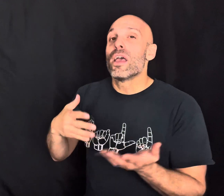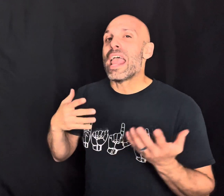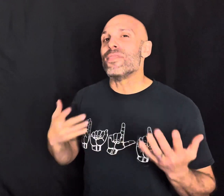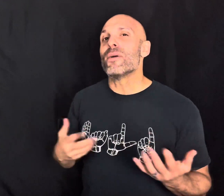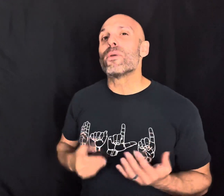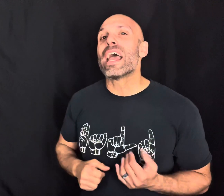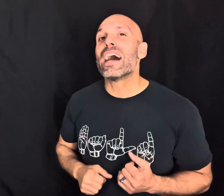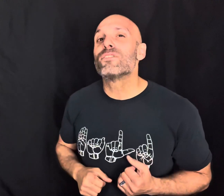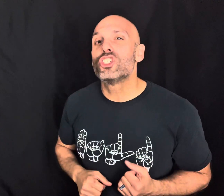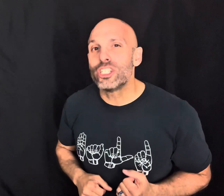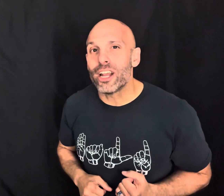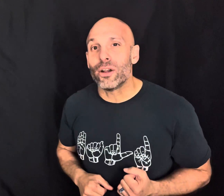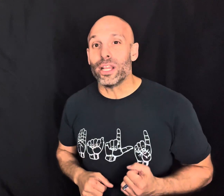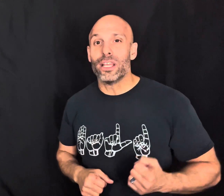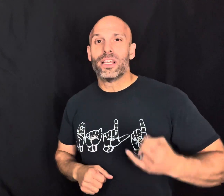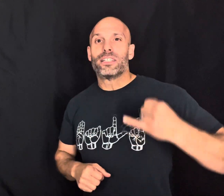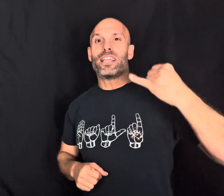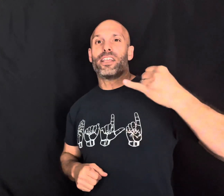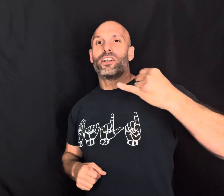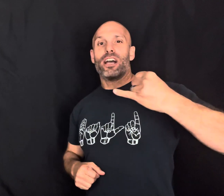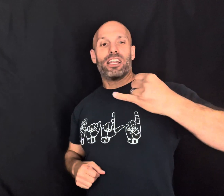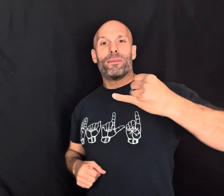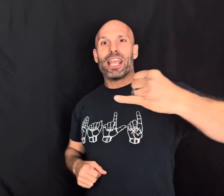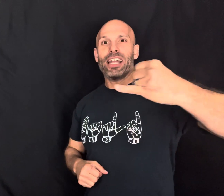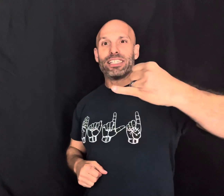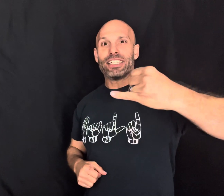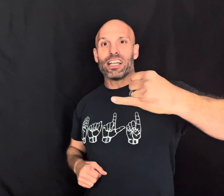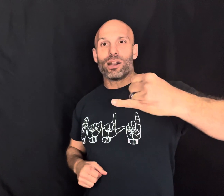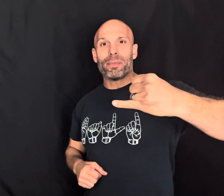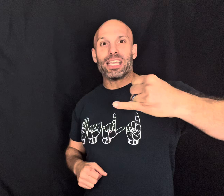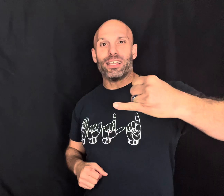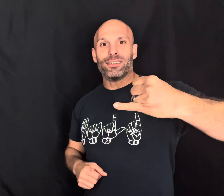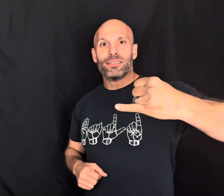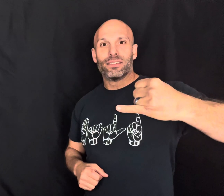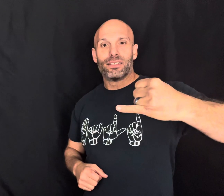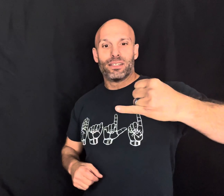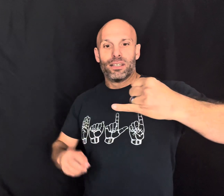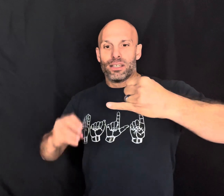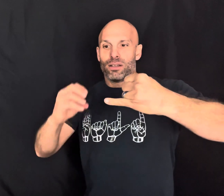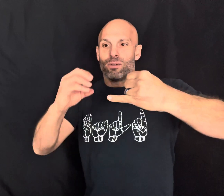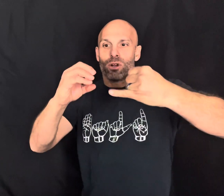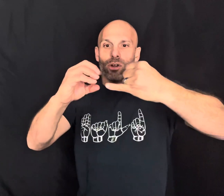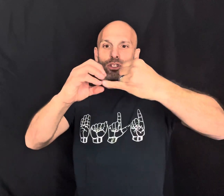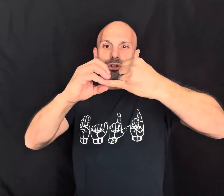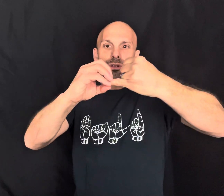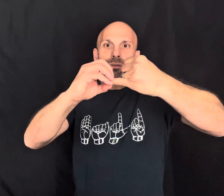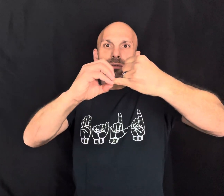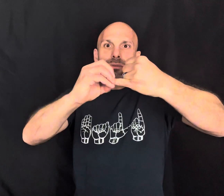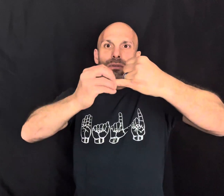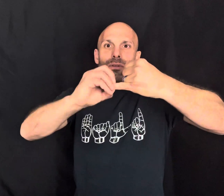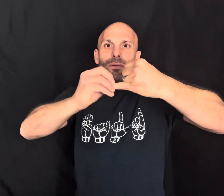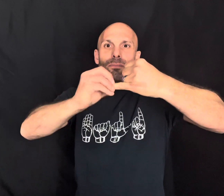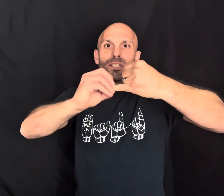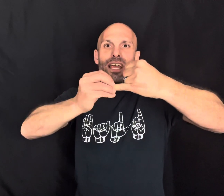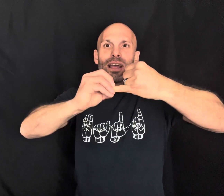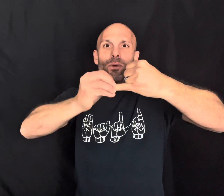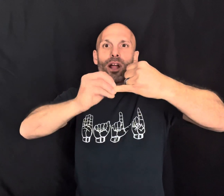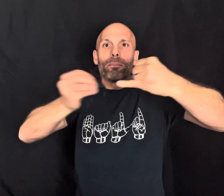And then we have cherry. Take your non-dominant hand and stick out a pinky. We're going to pretend that we are